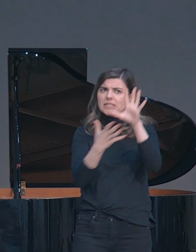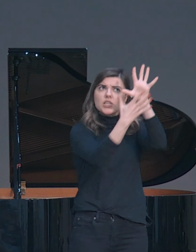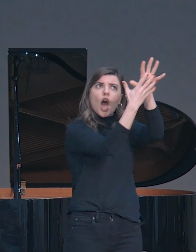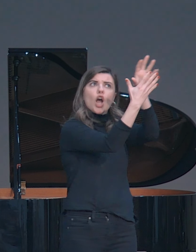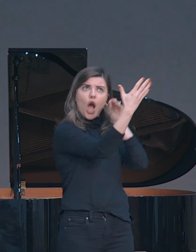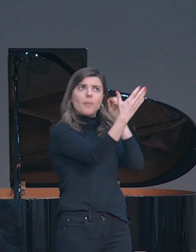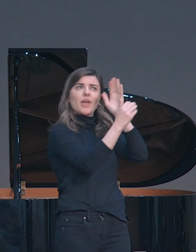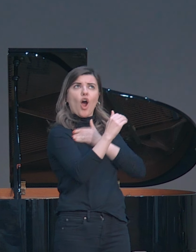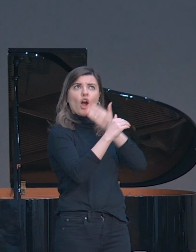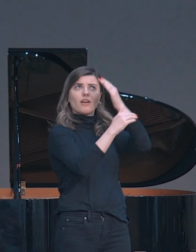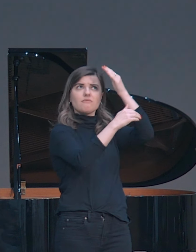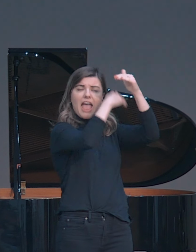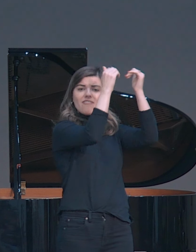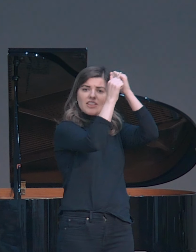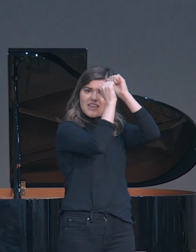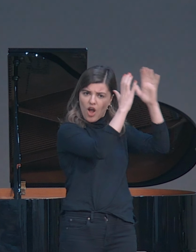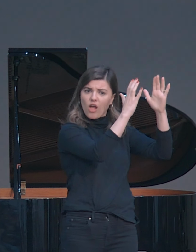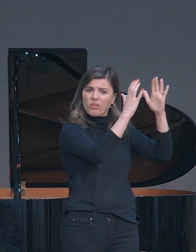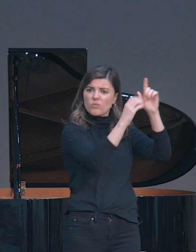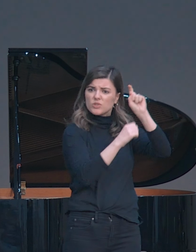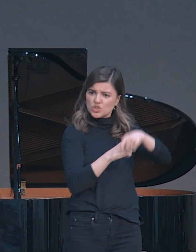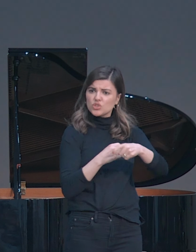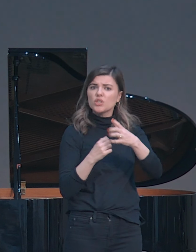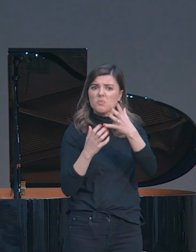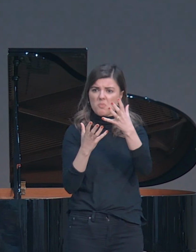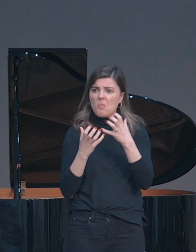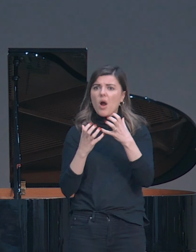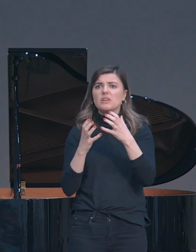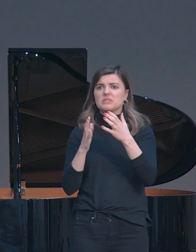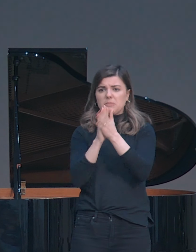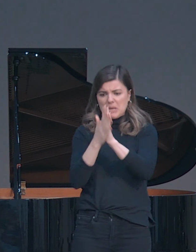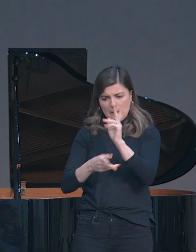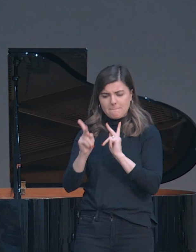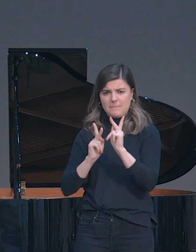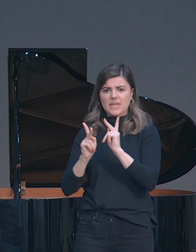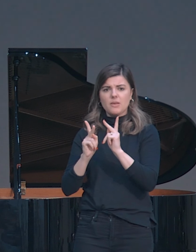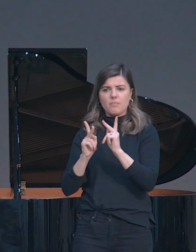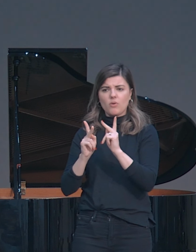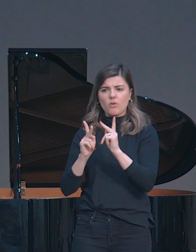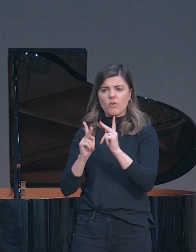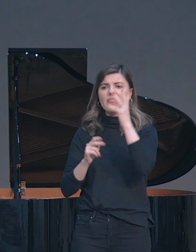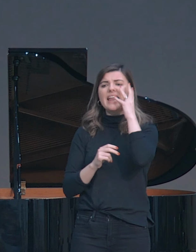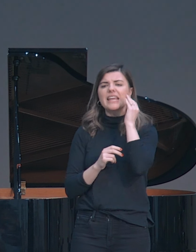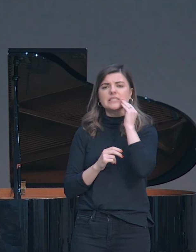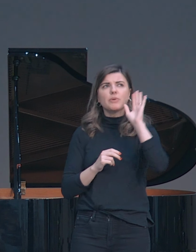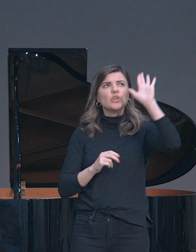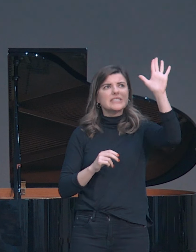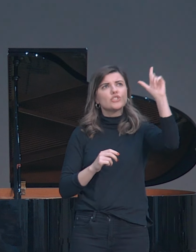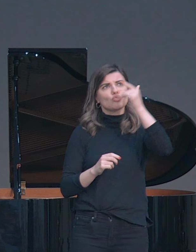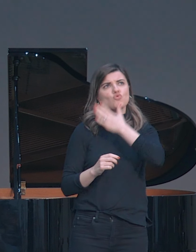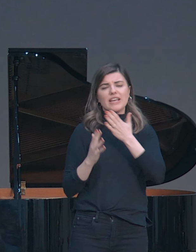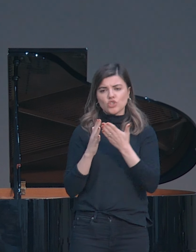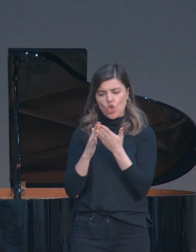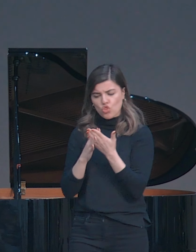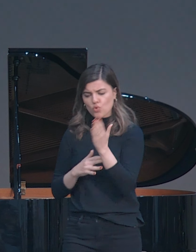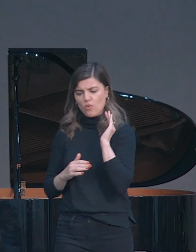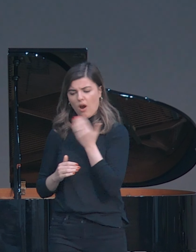of our Heavenly Father, as we heard last week. And we want to be people who experience His grace through